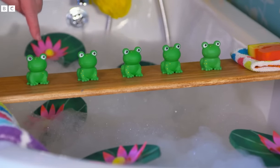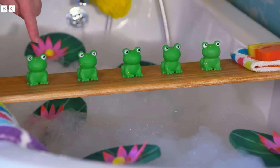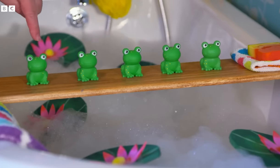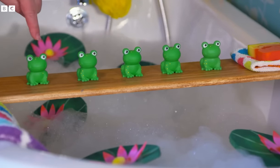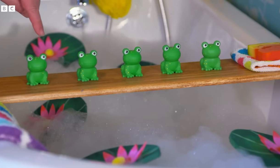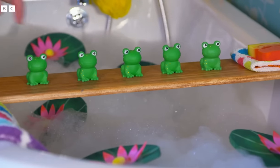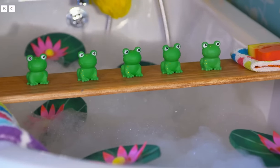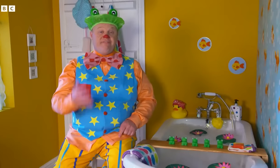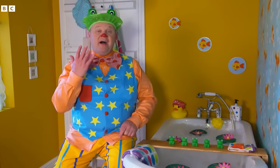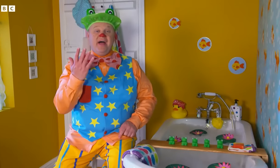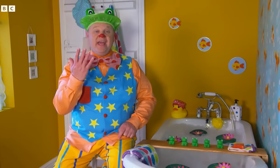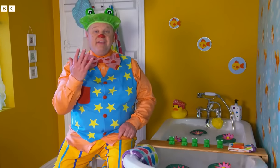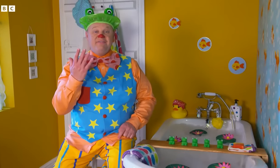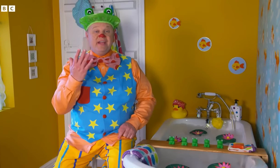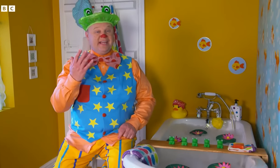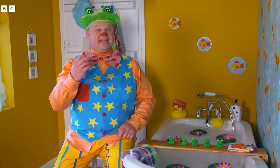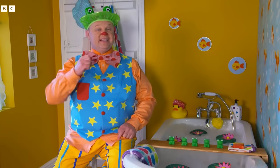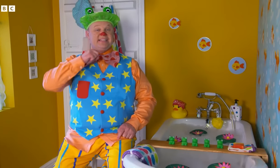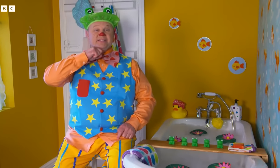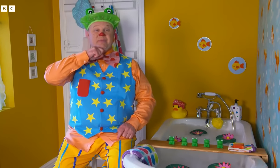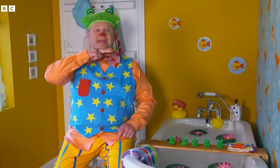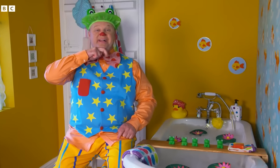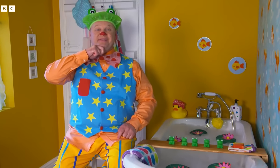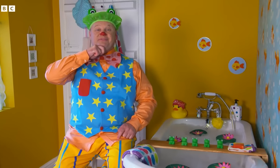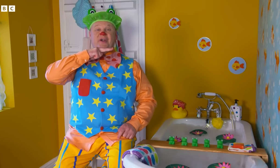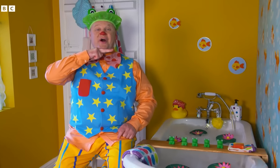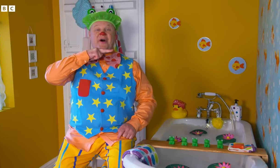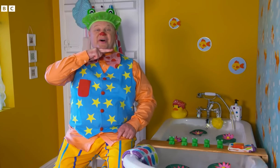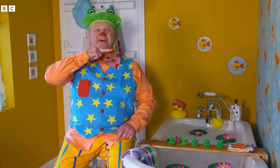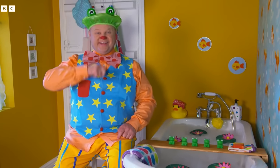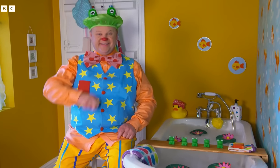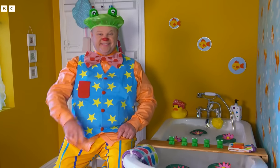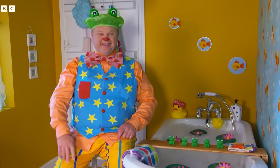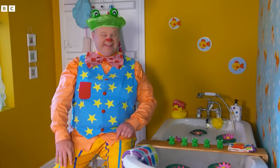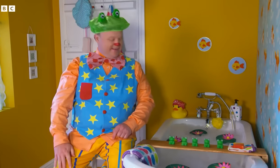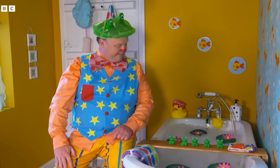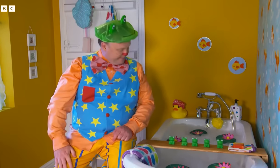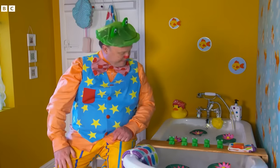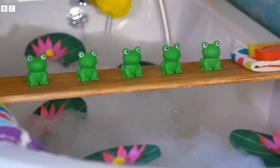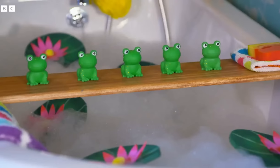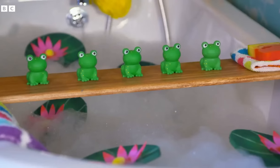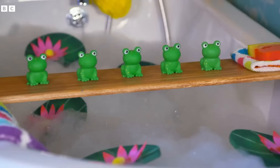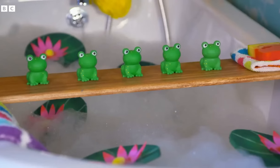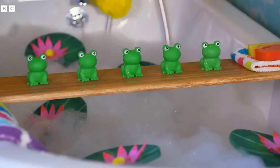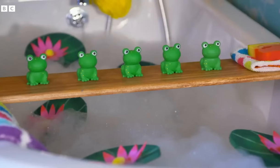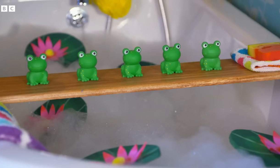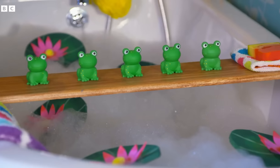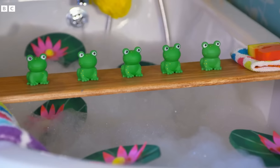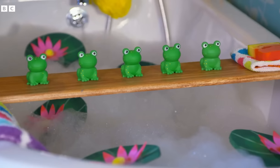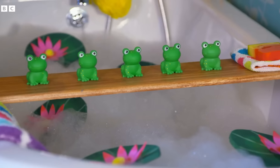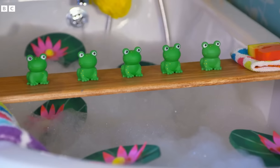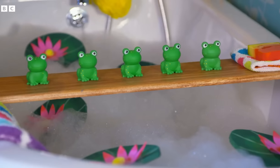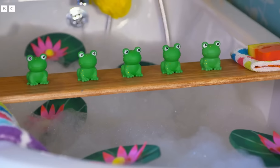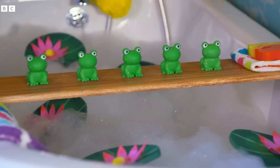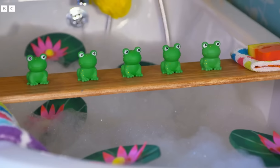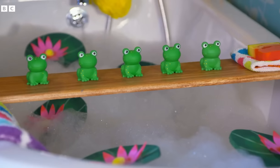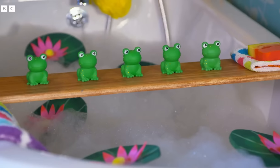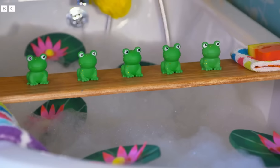One, two, three, four, five! Five little speckled frogs! Do you know a song about speckled frogs, Mr.